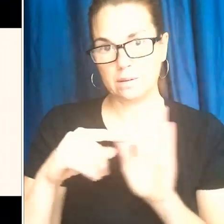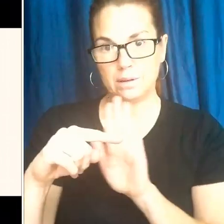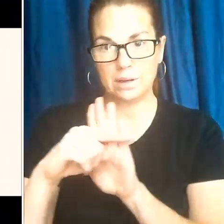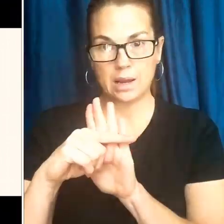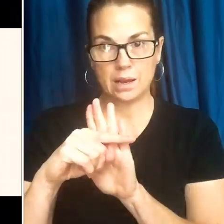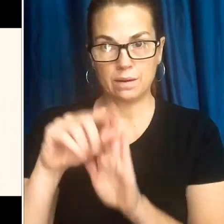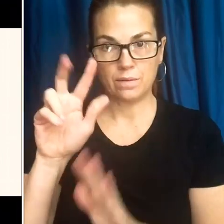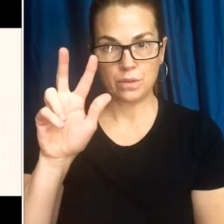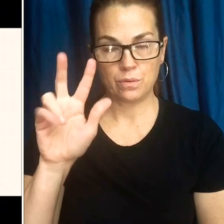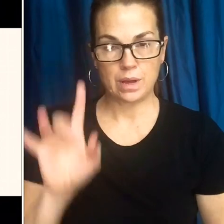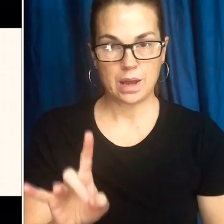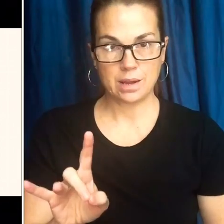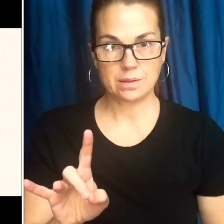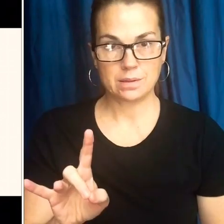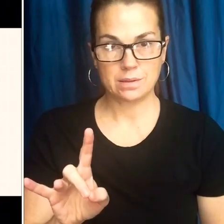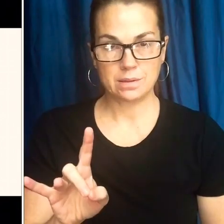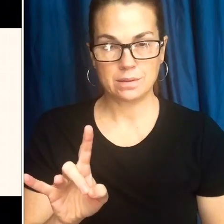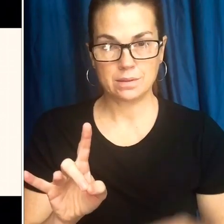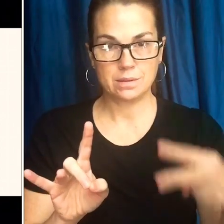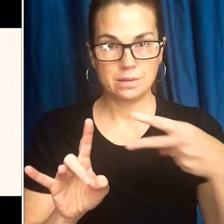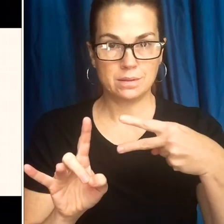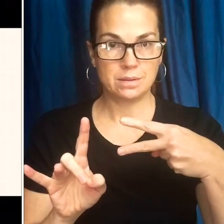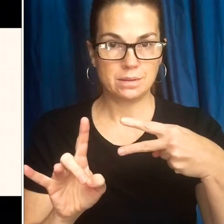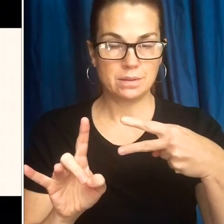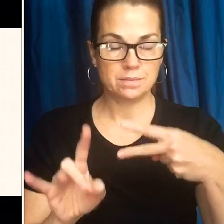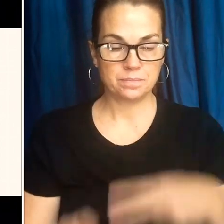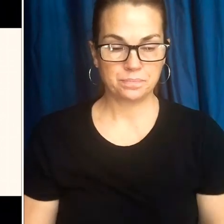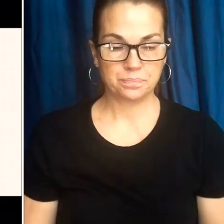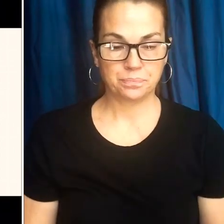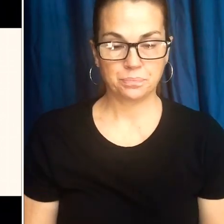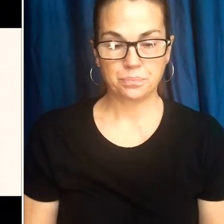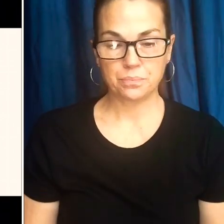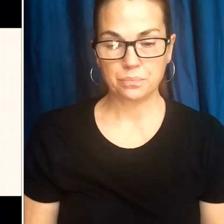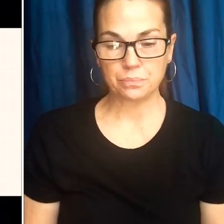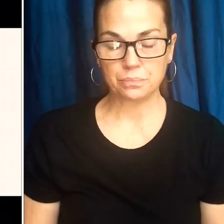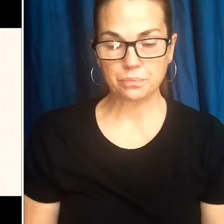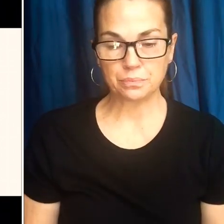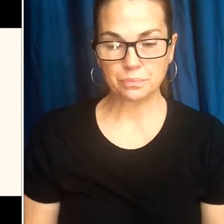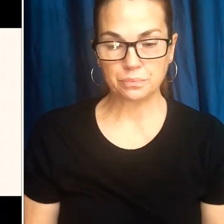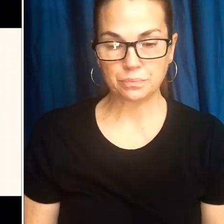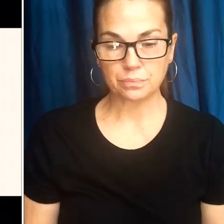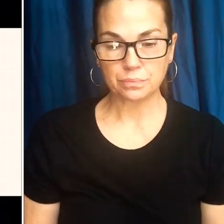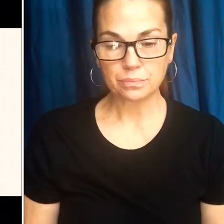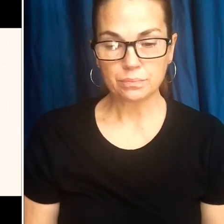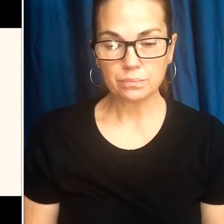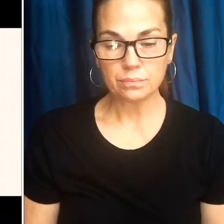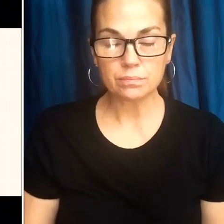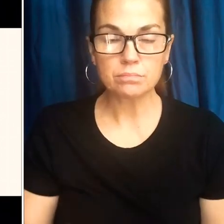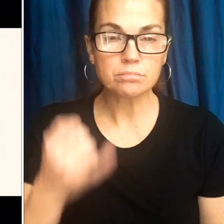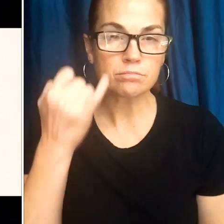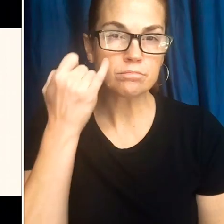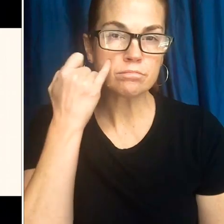Now, what if I were asked to compare and then order a list of rational numbers? What if I had, say,